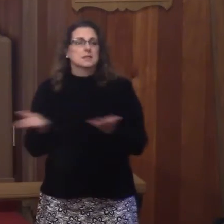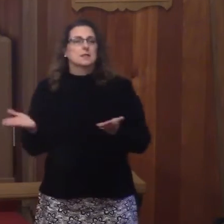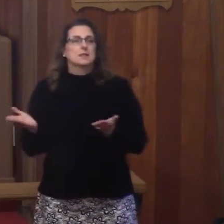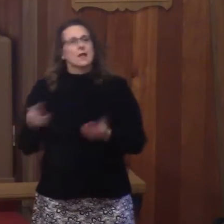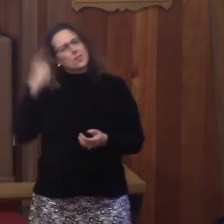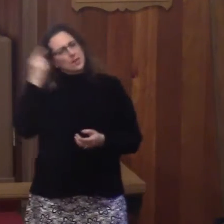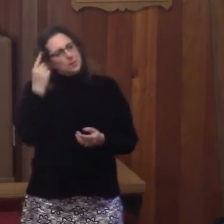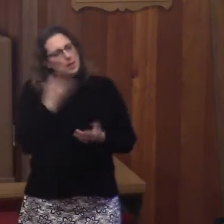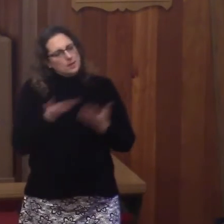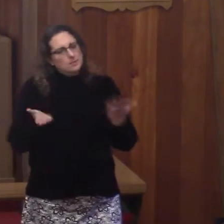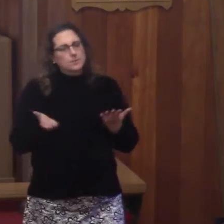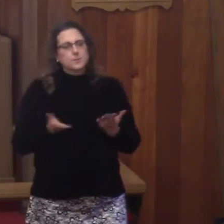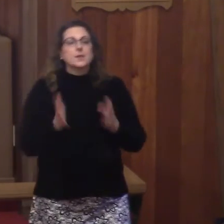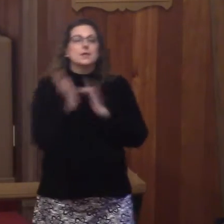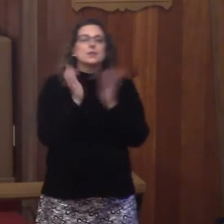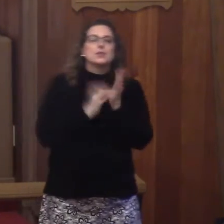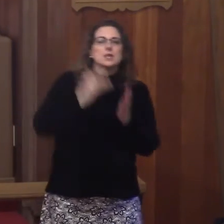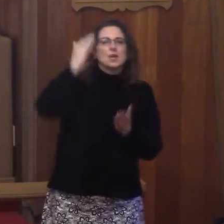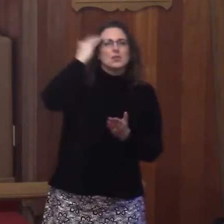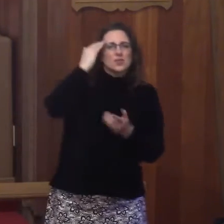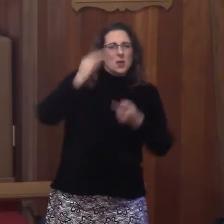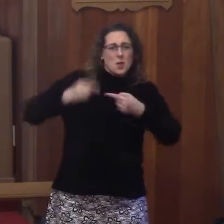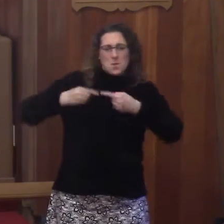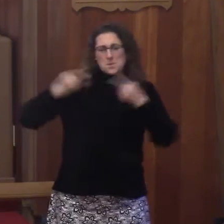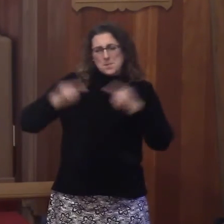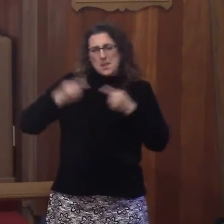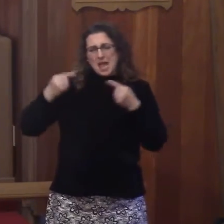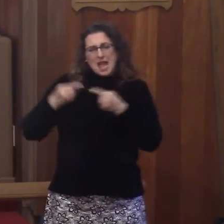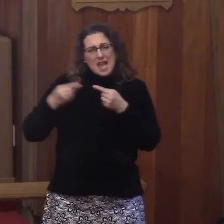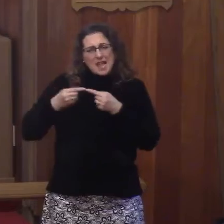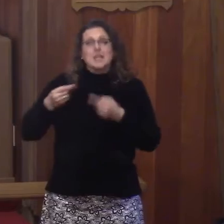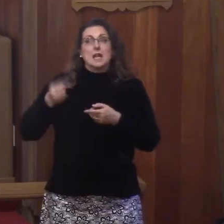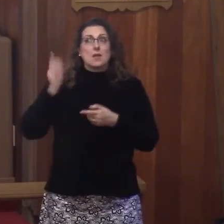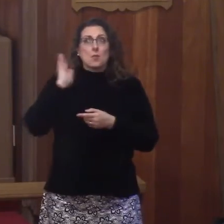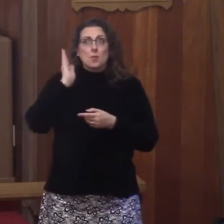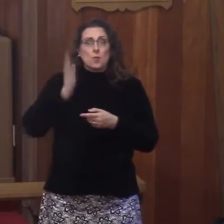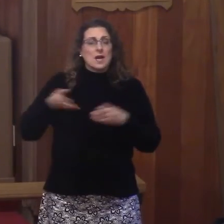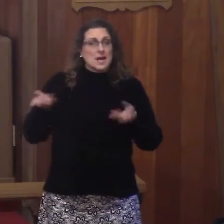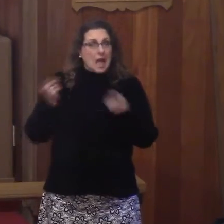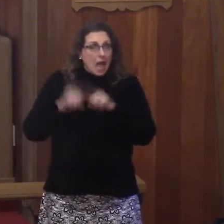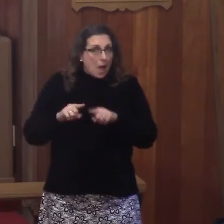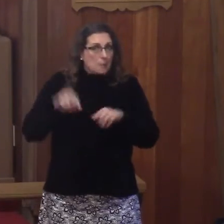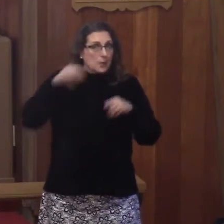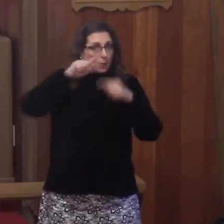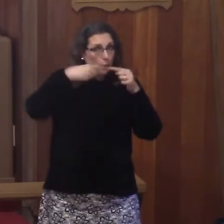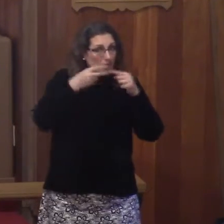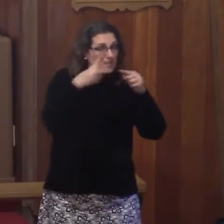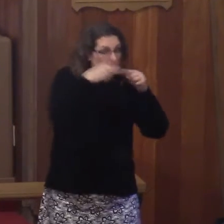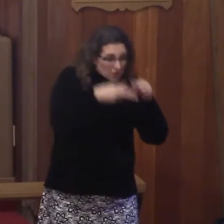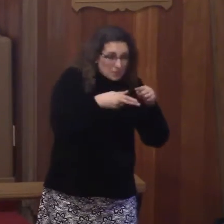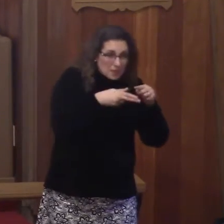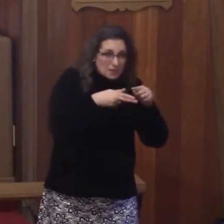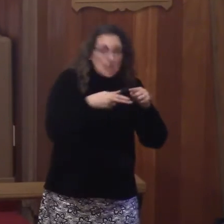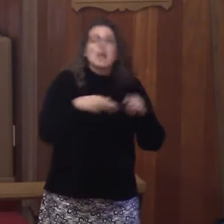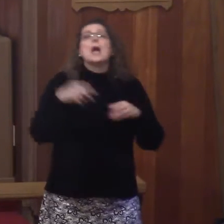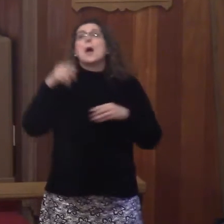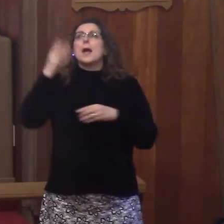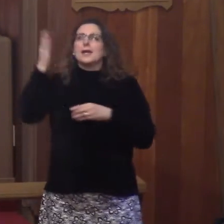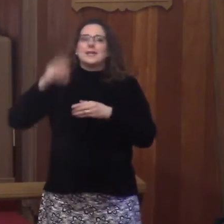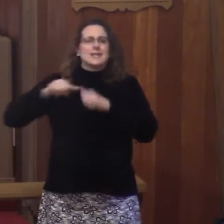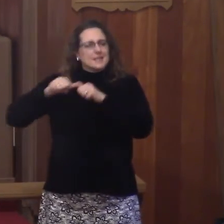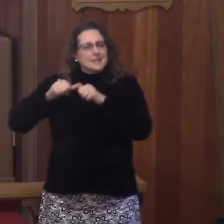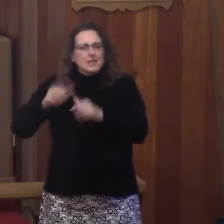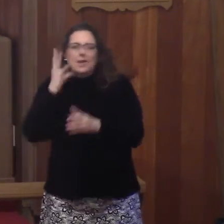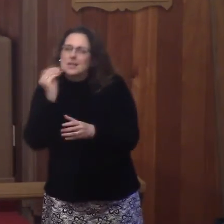about this, Jesus knew the pain that was coming in his circumcision, and yet continued experiencing it all the way to the cross and